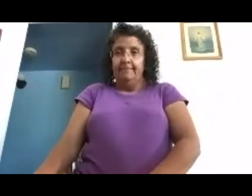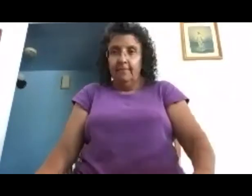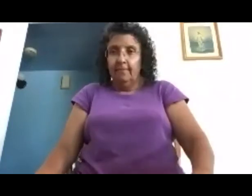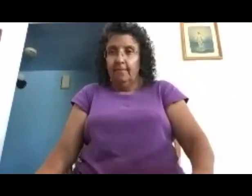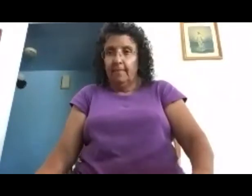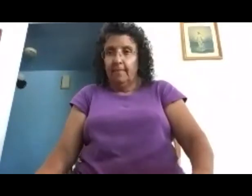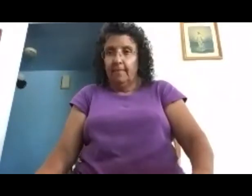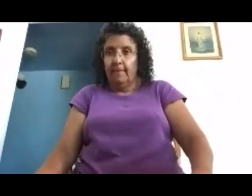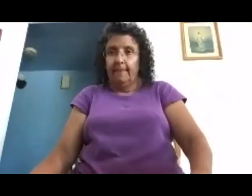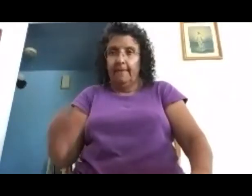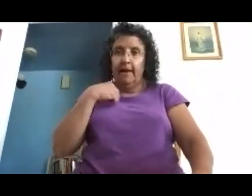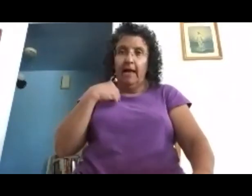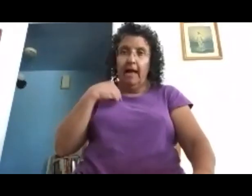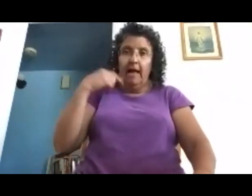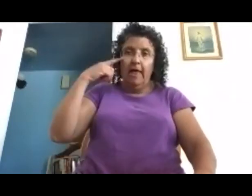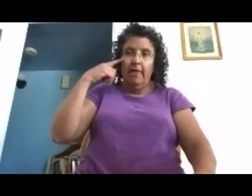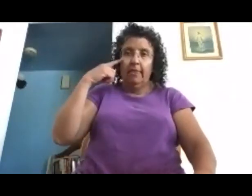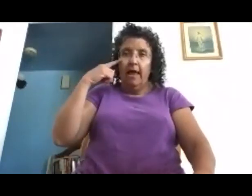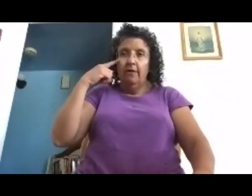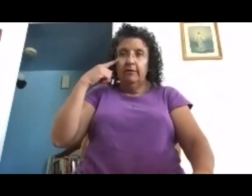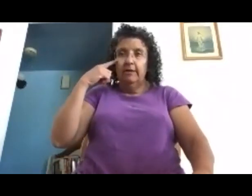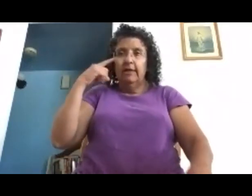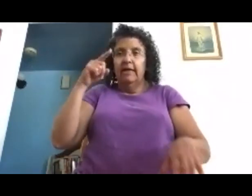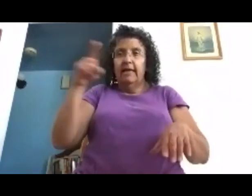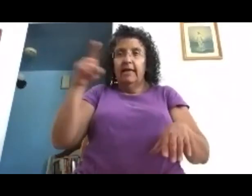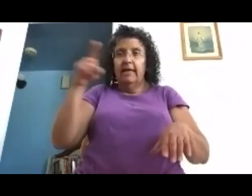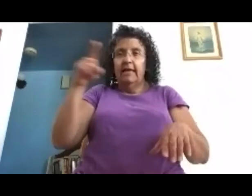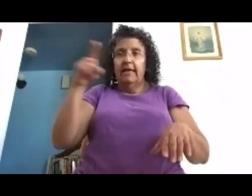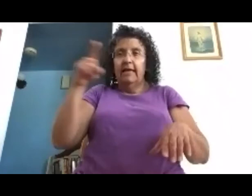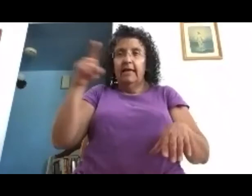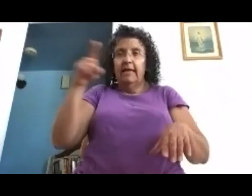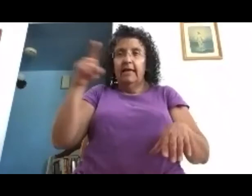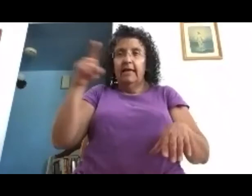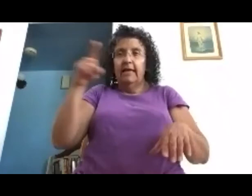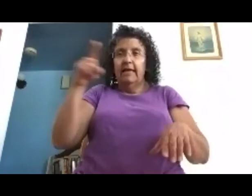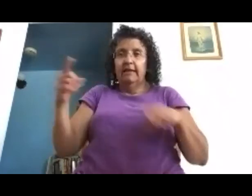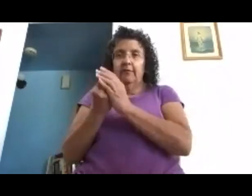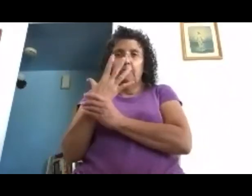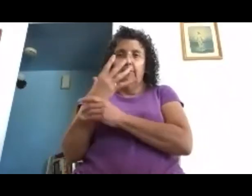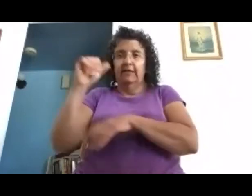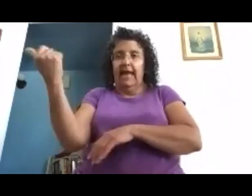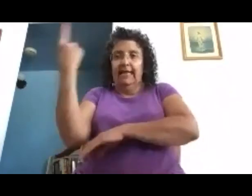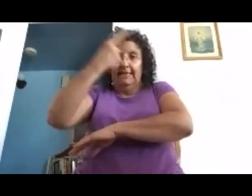I thought that they would sprout in 10 days.